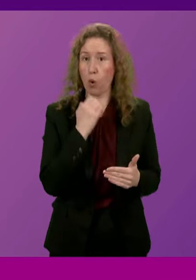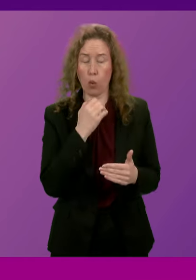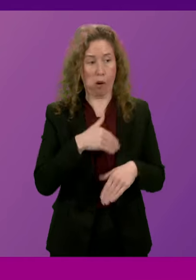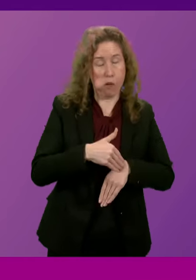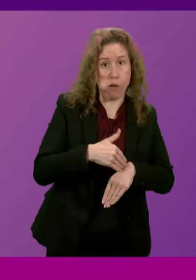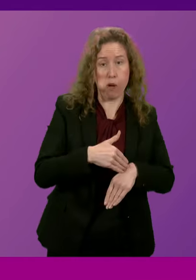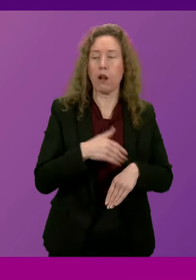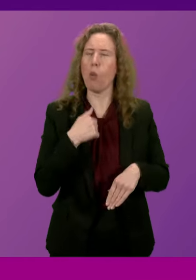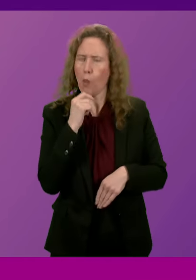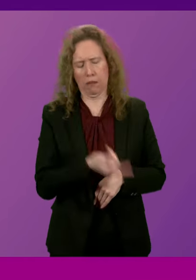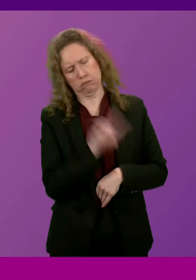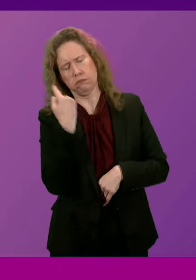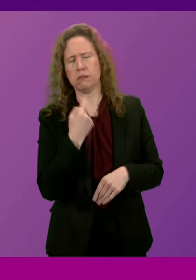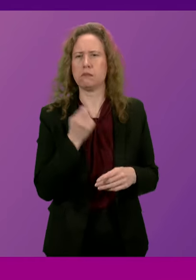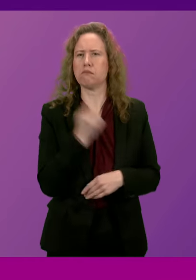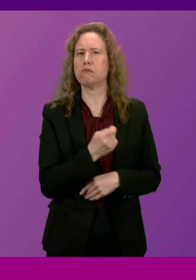First Minister.